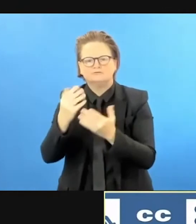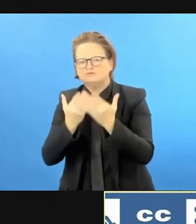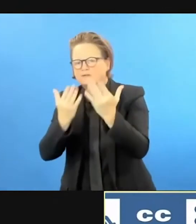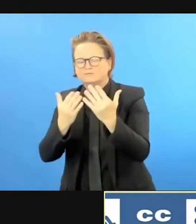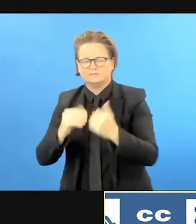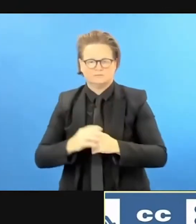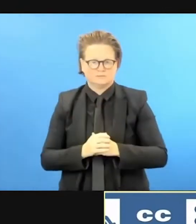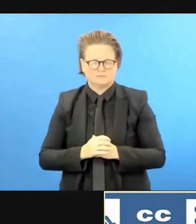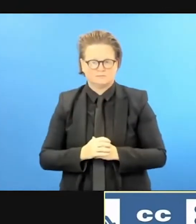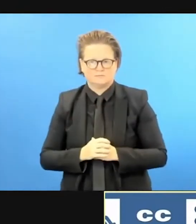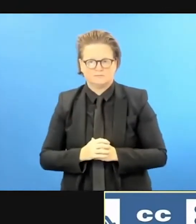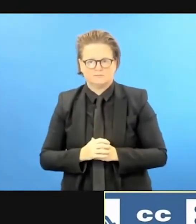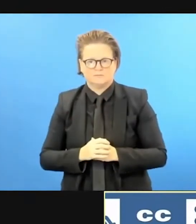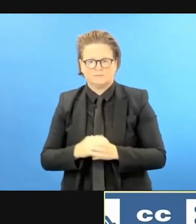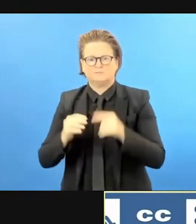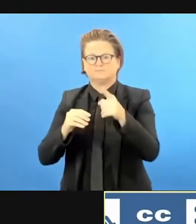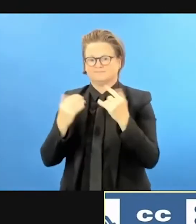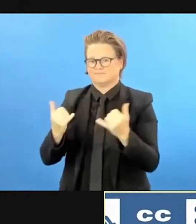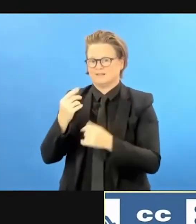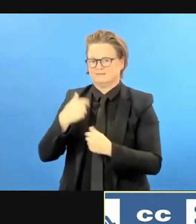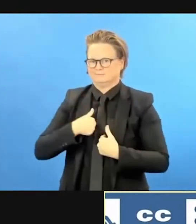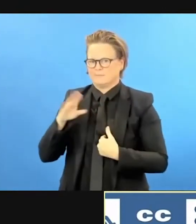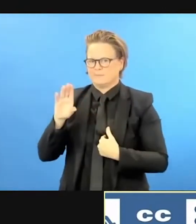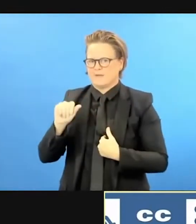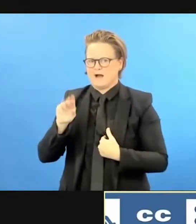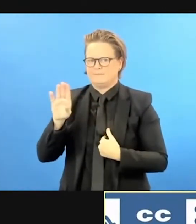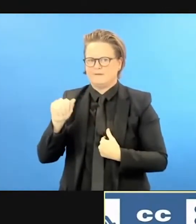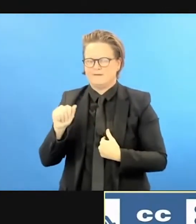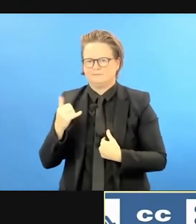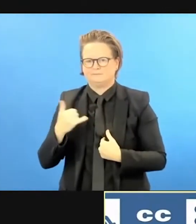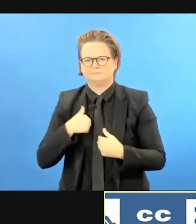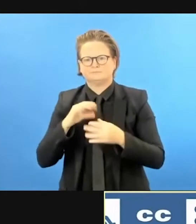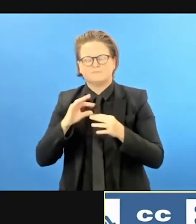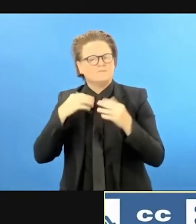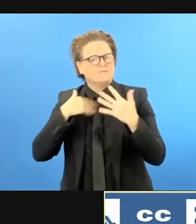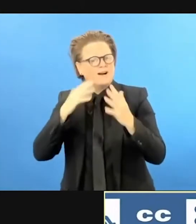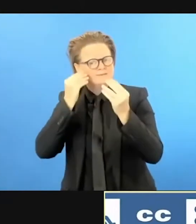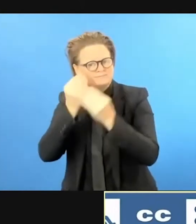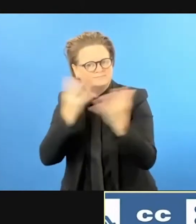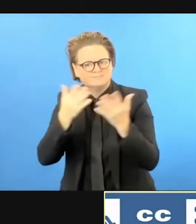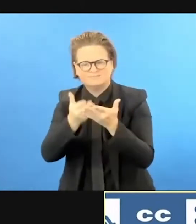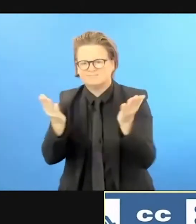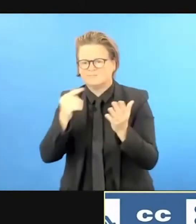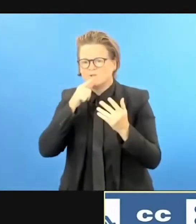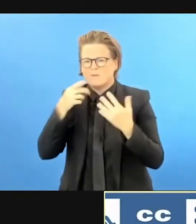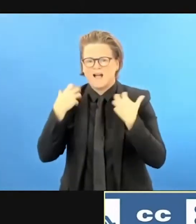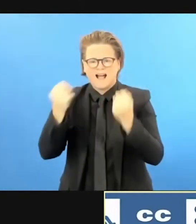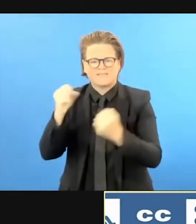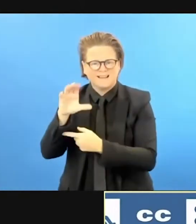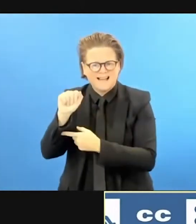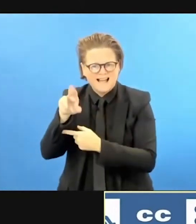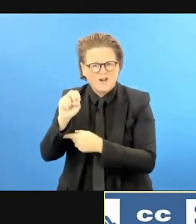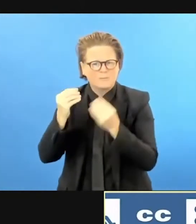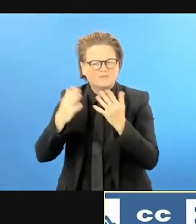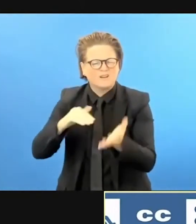Sure. So we issued a health advisory to our healthcare providers, basically saying that we did not want this process